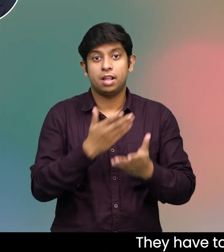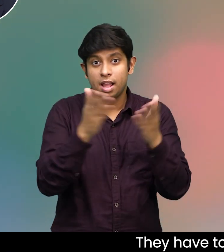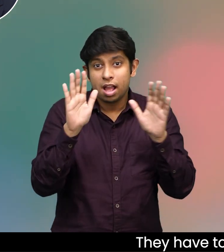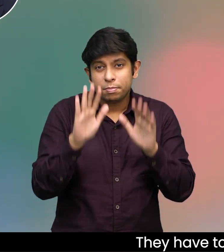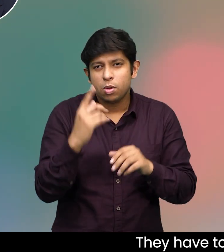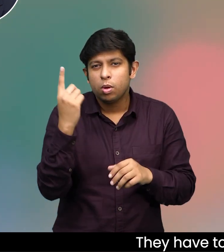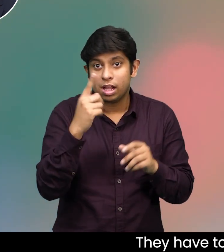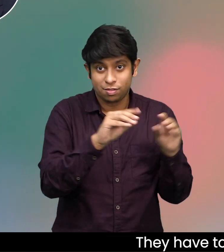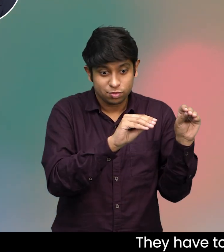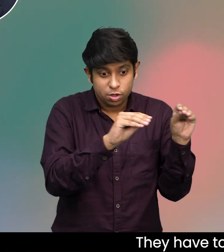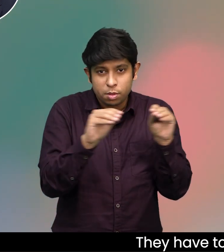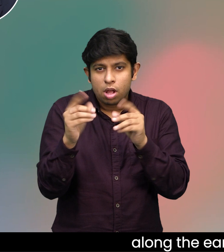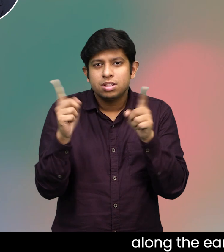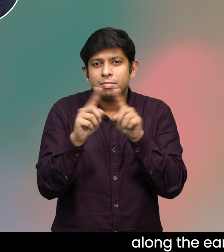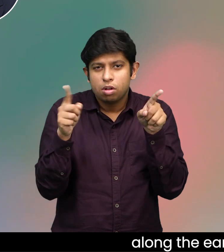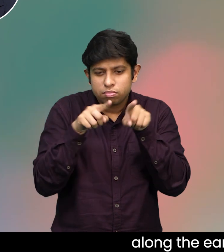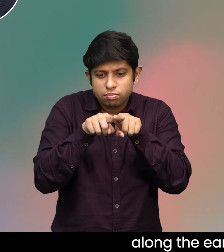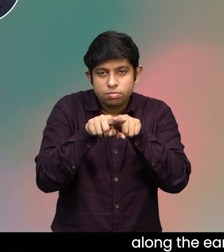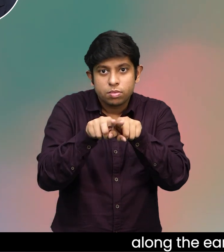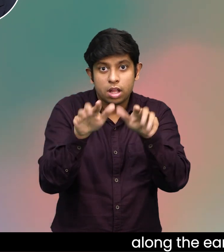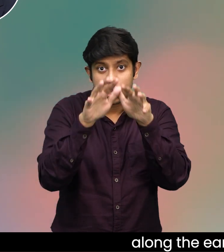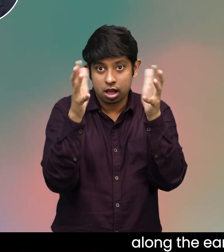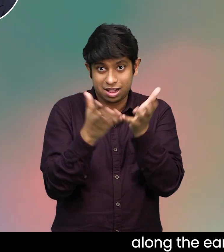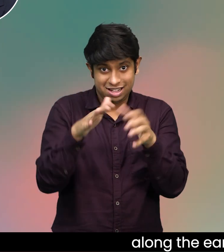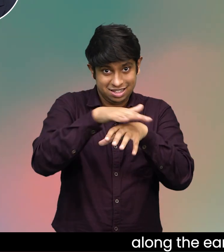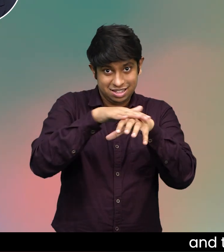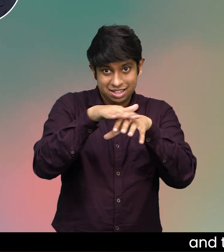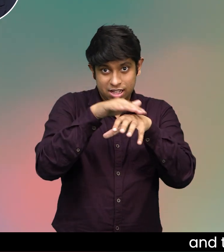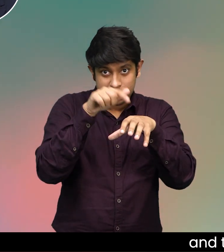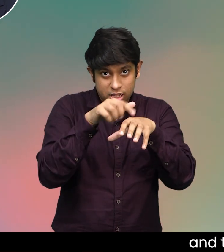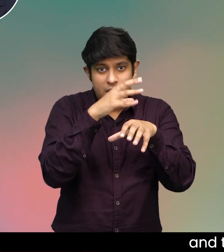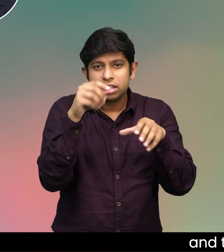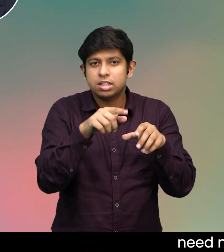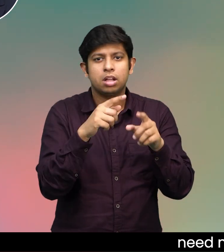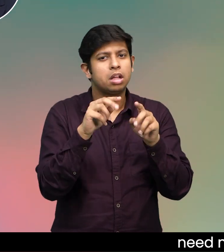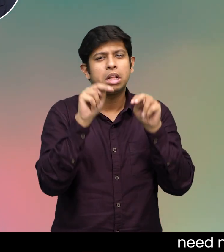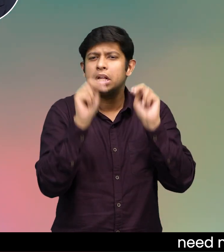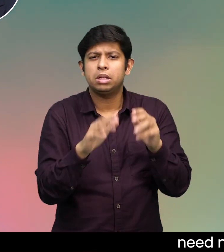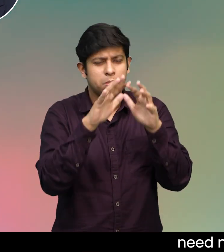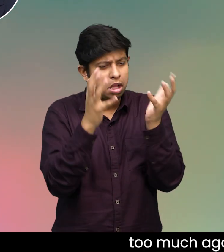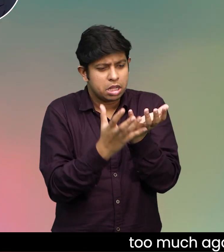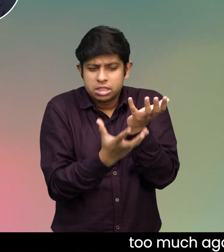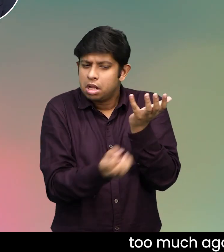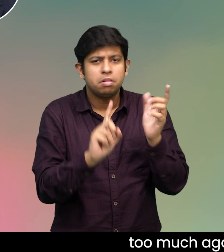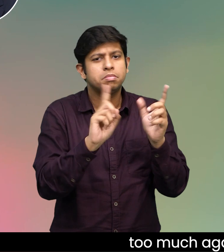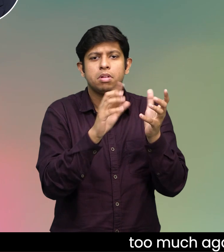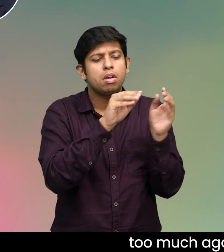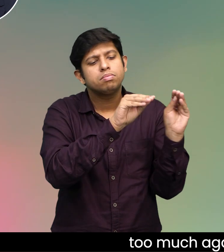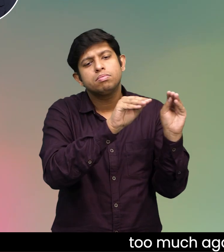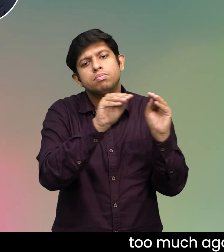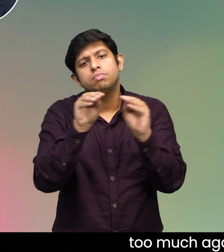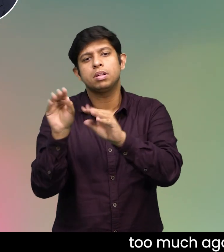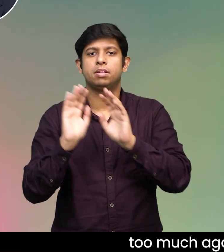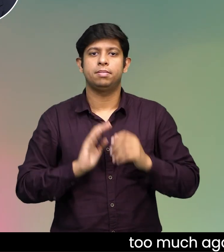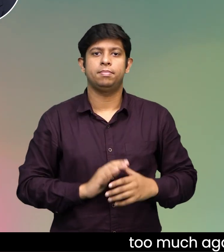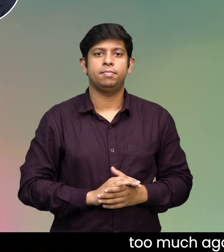They have to only move along the Earth's surface and thus need not go too much